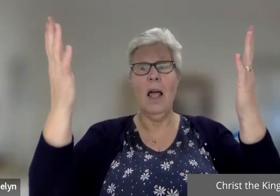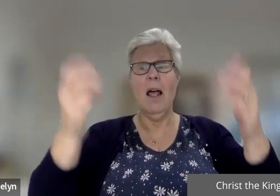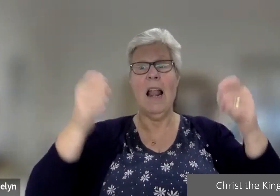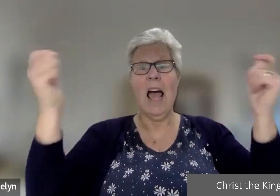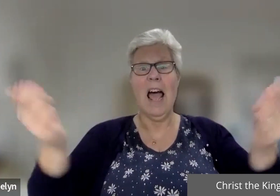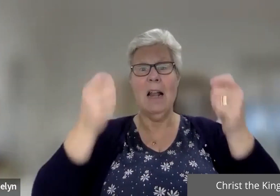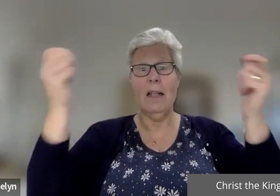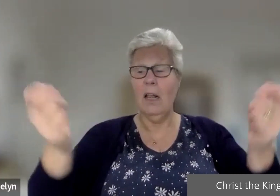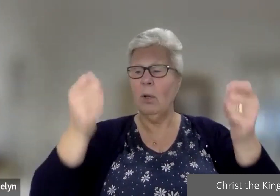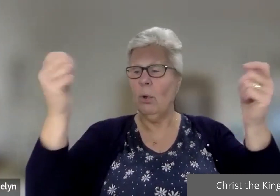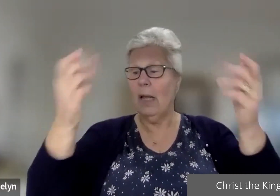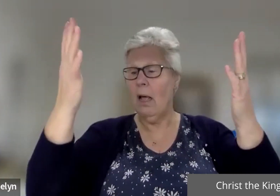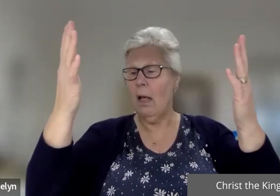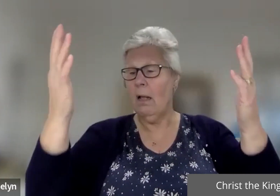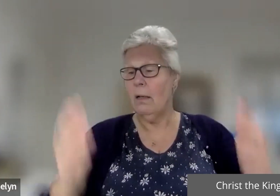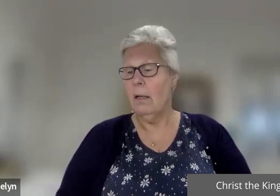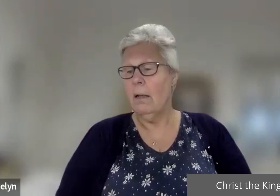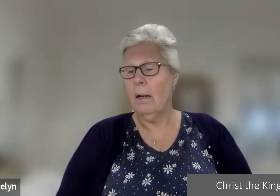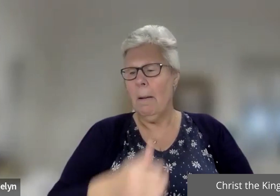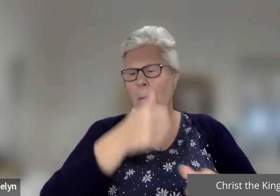Alleluia, alleluia.